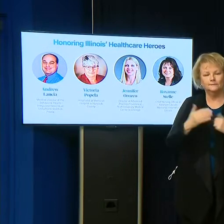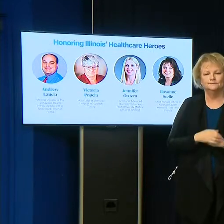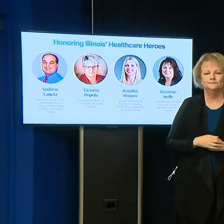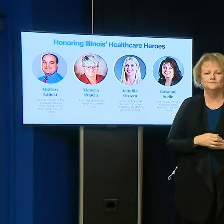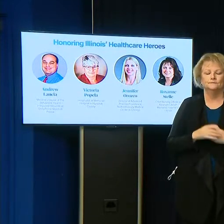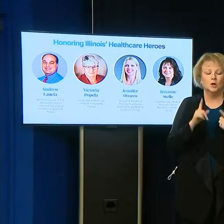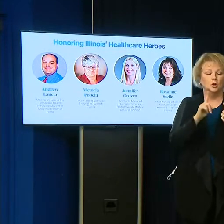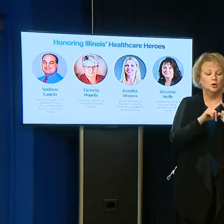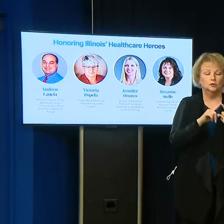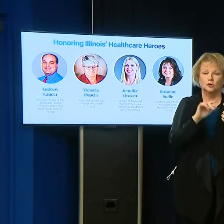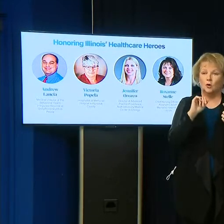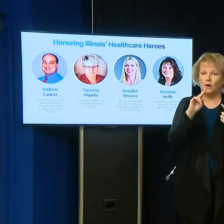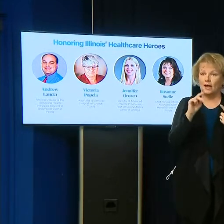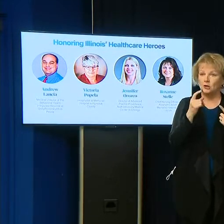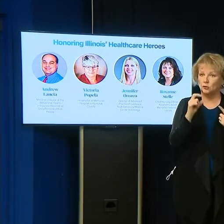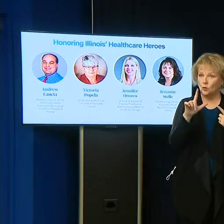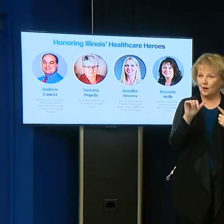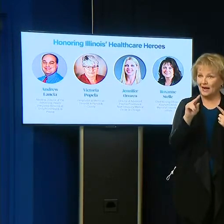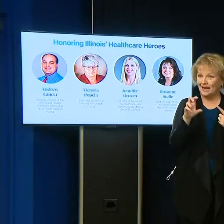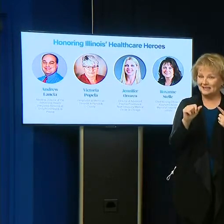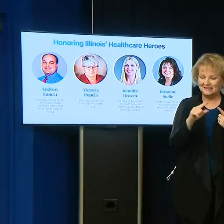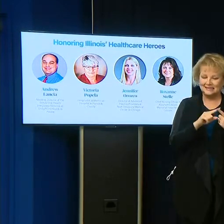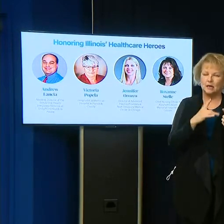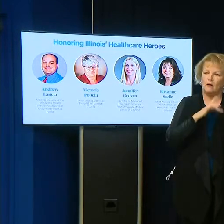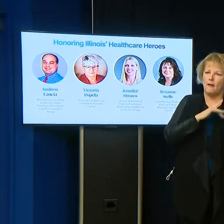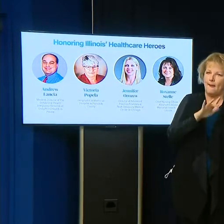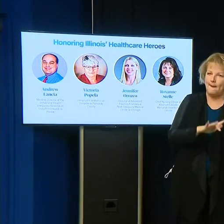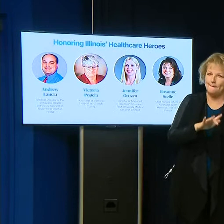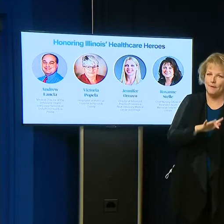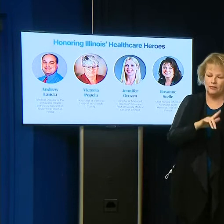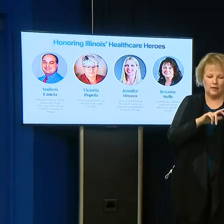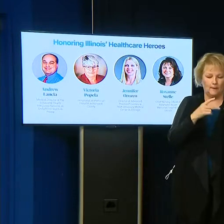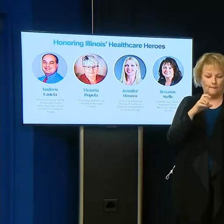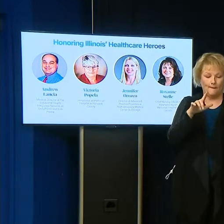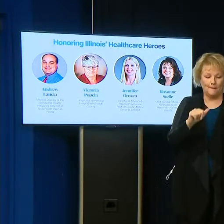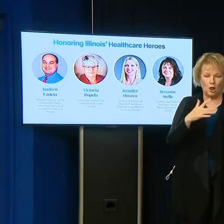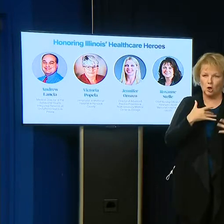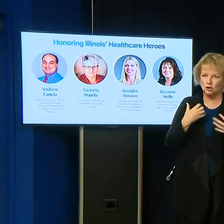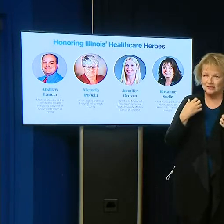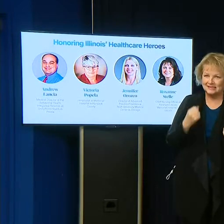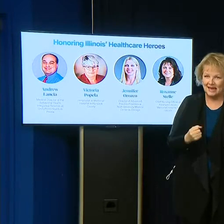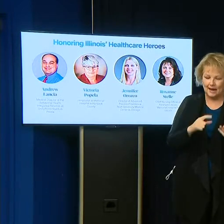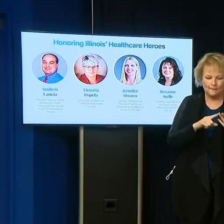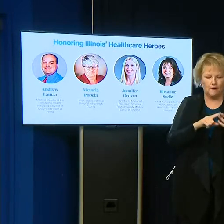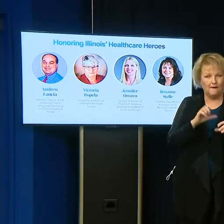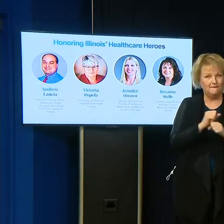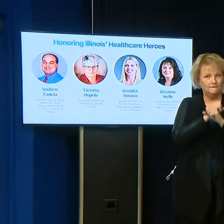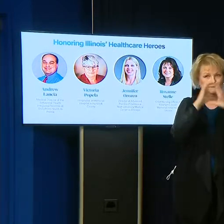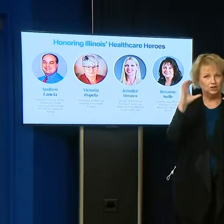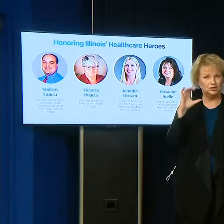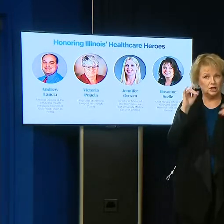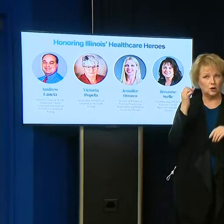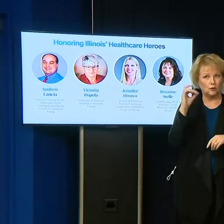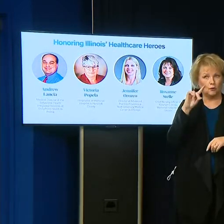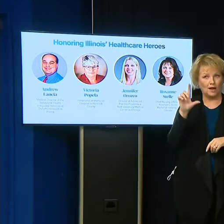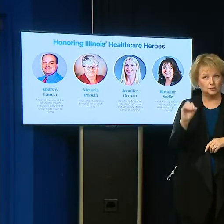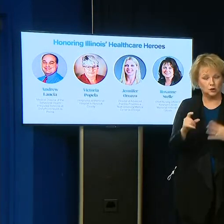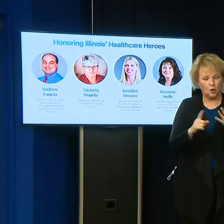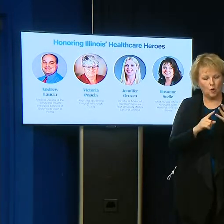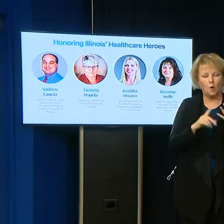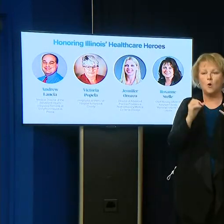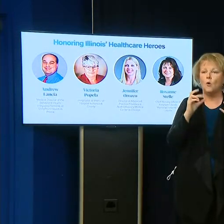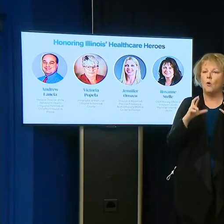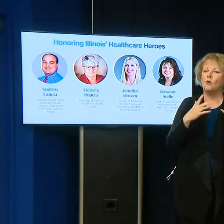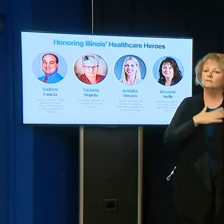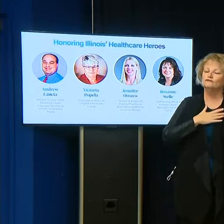the empathy of Andrew Lancia, the stamina of Victoria Papella, the vision of Jennifer Orozco, or